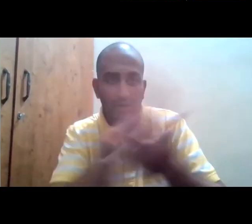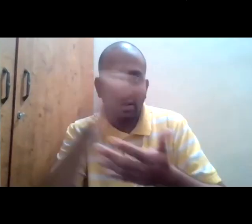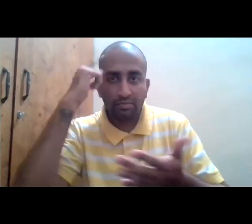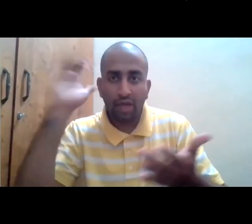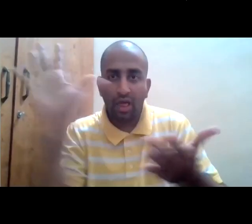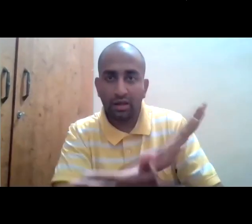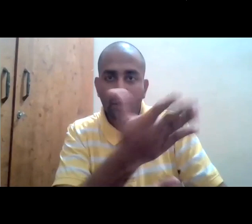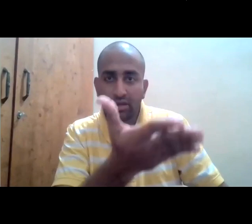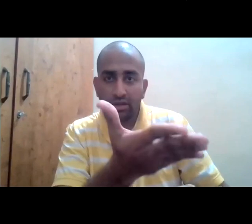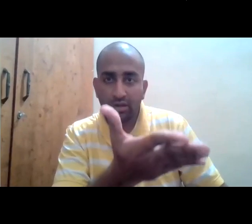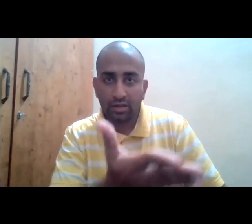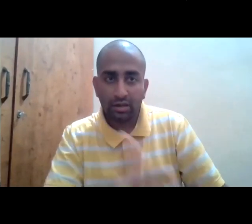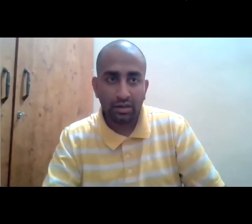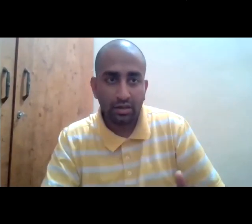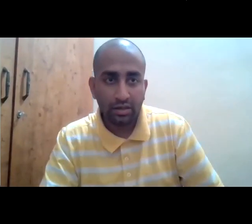she